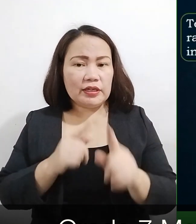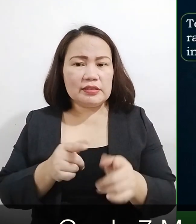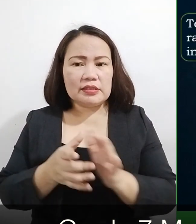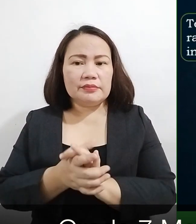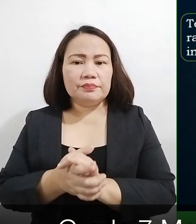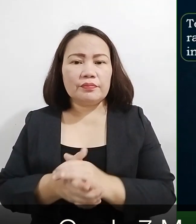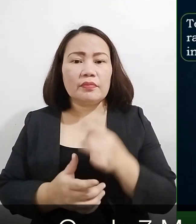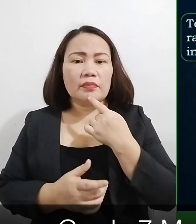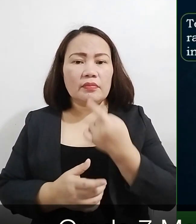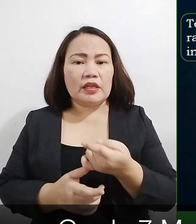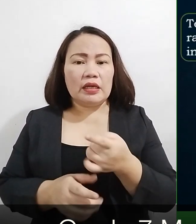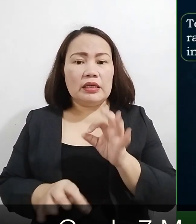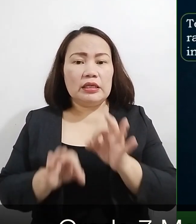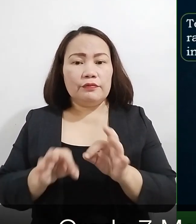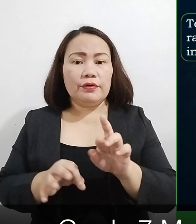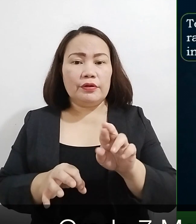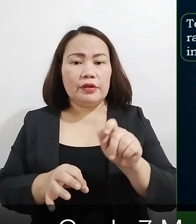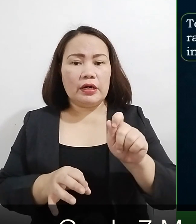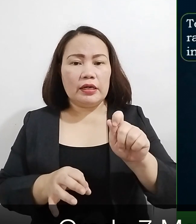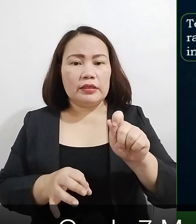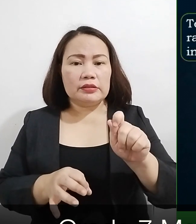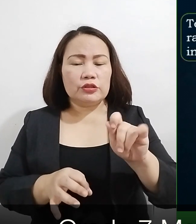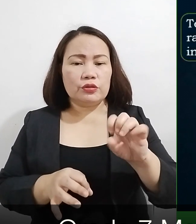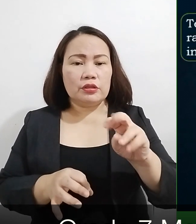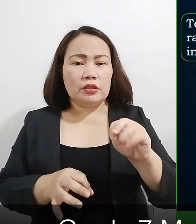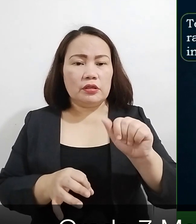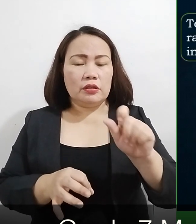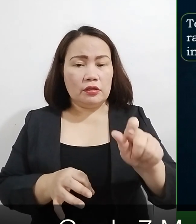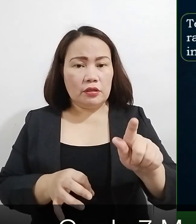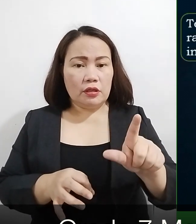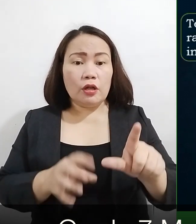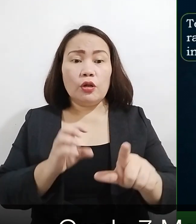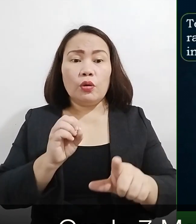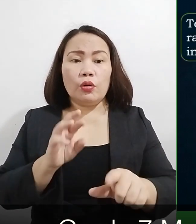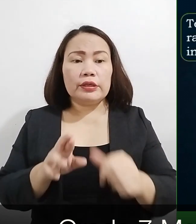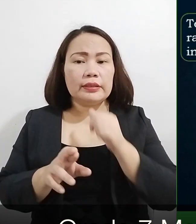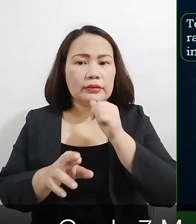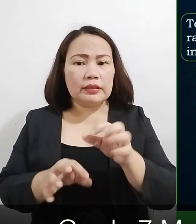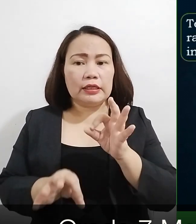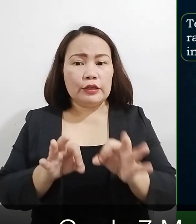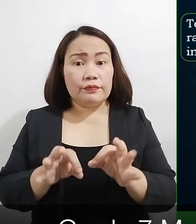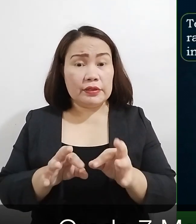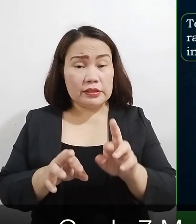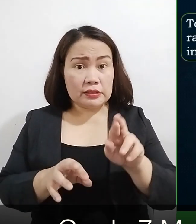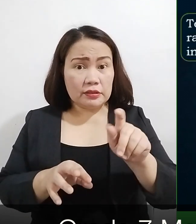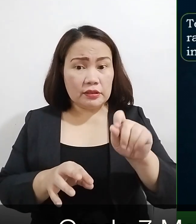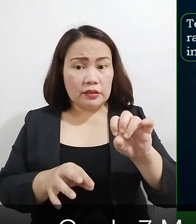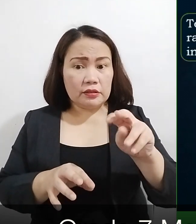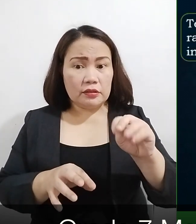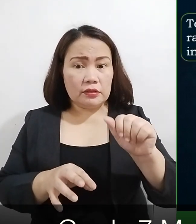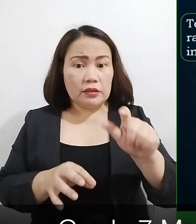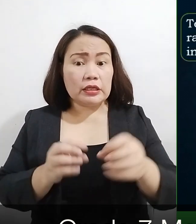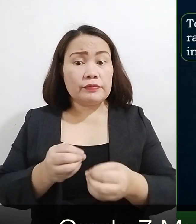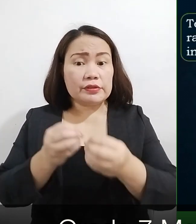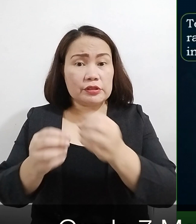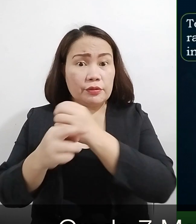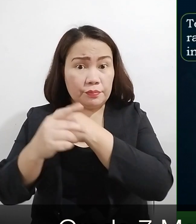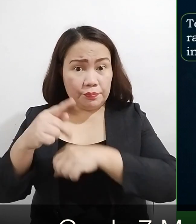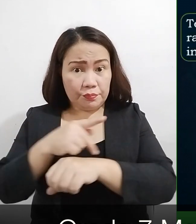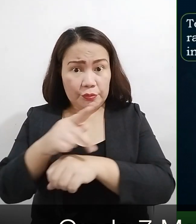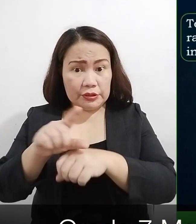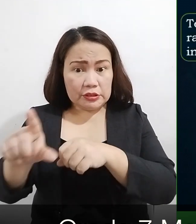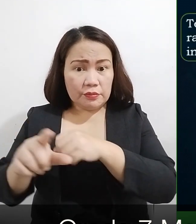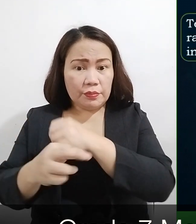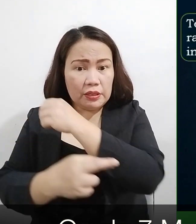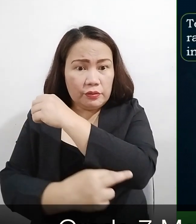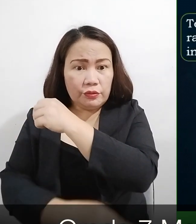or irrational number. If it's rational, give its principal root, yung positive lang. If not, kung irrational naman